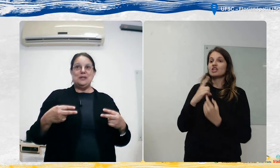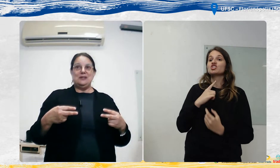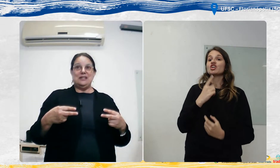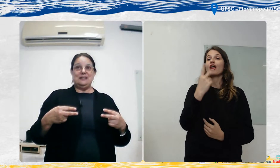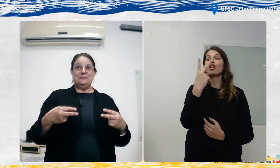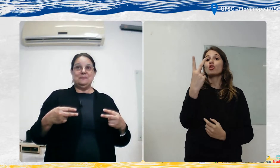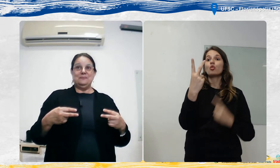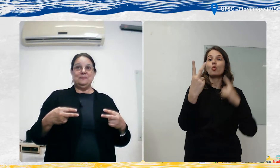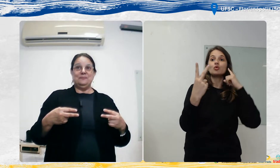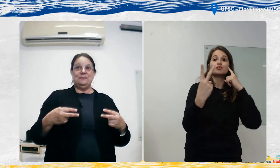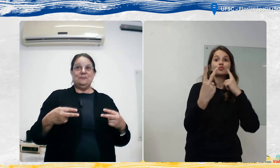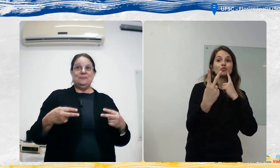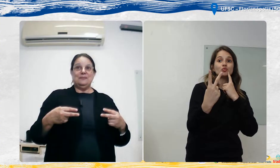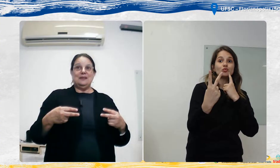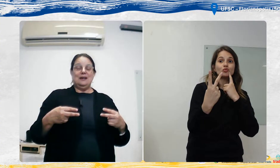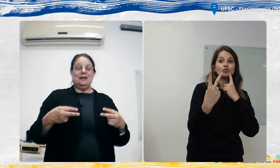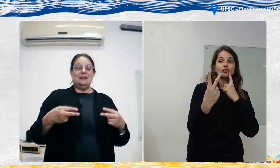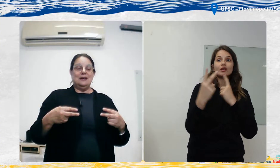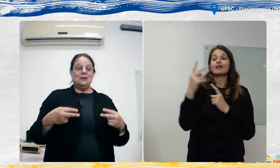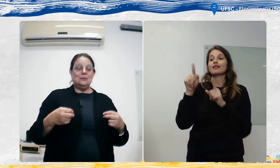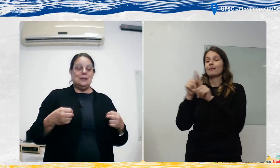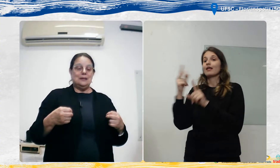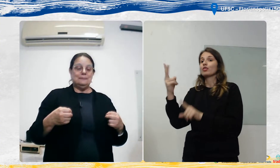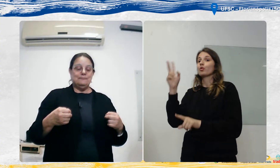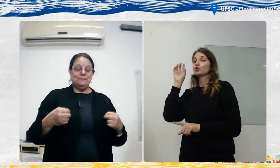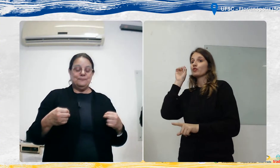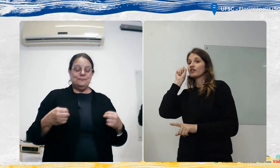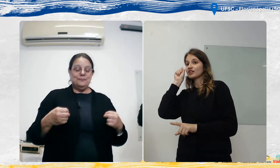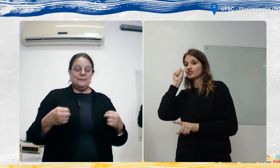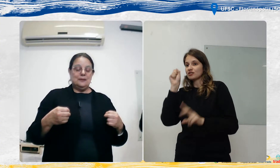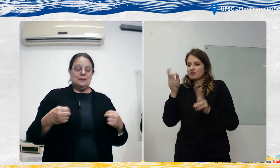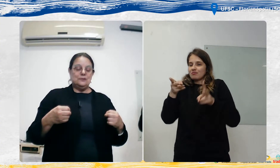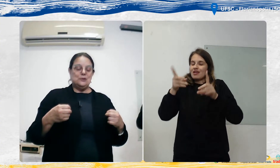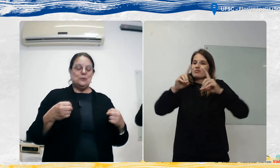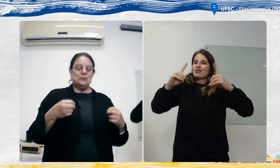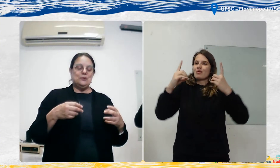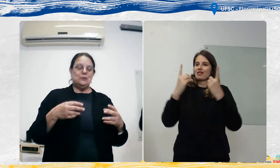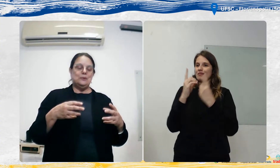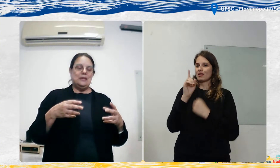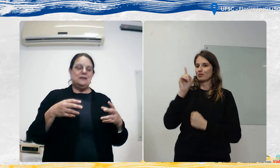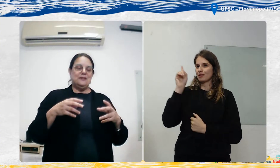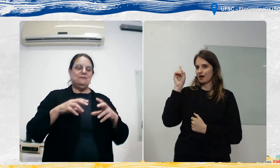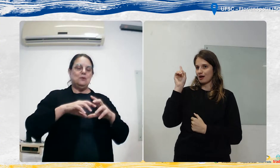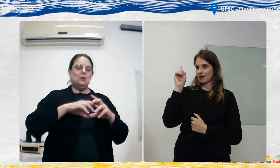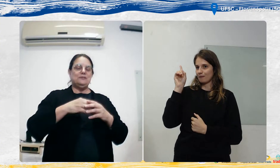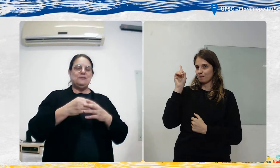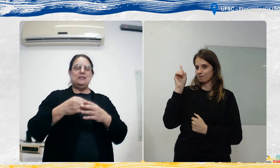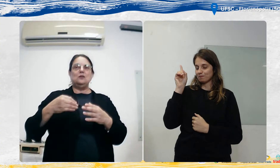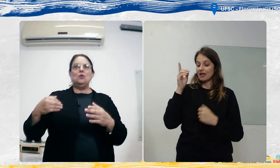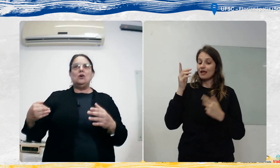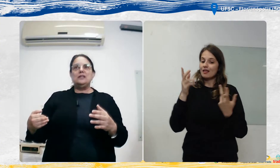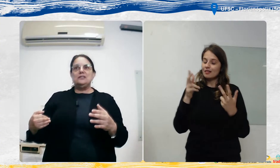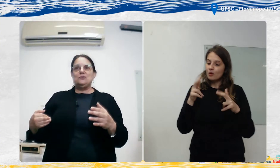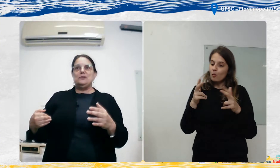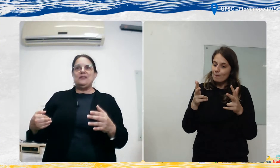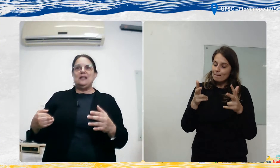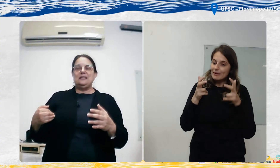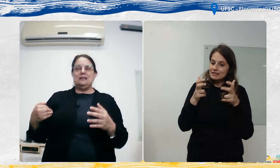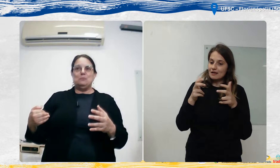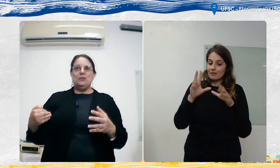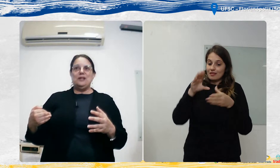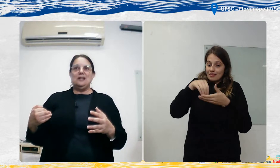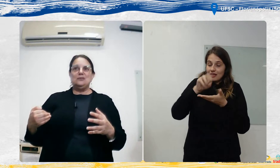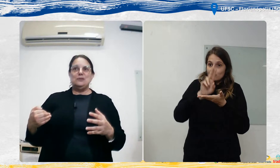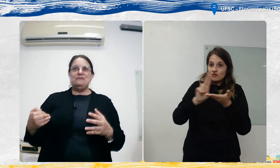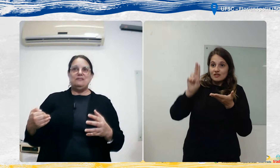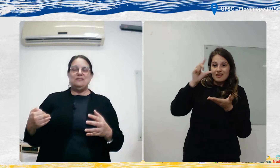2 hearing. And now, so even philosophy in the long history of Gallaudet,